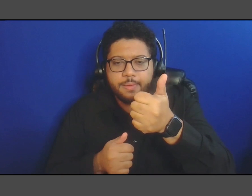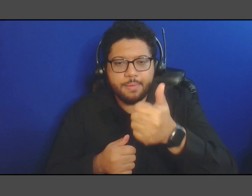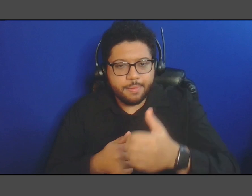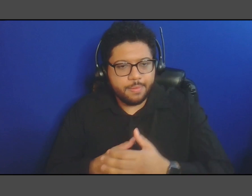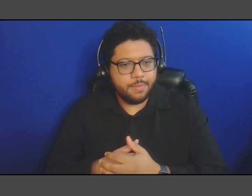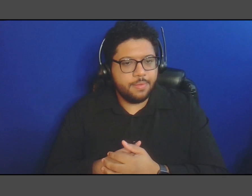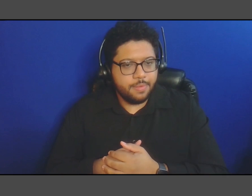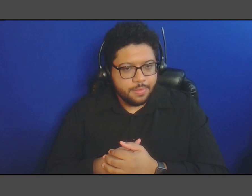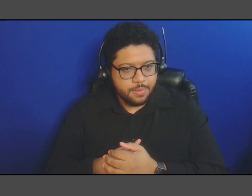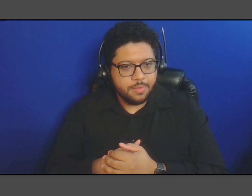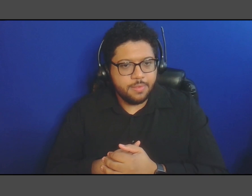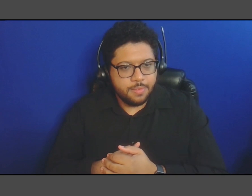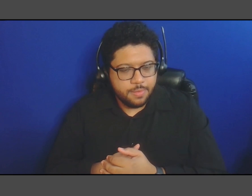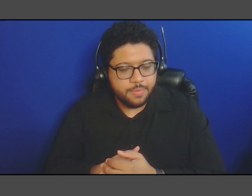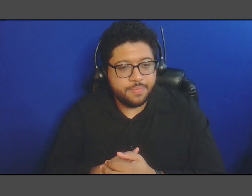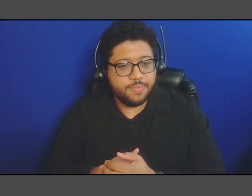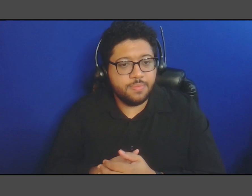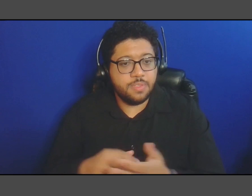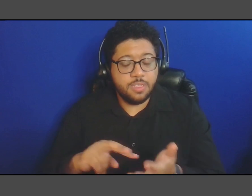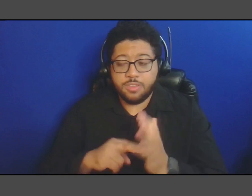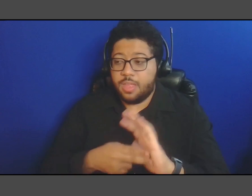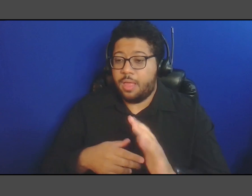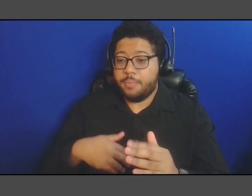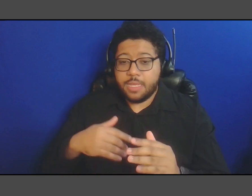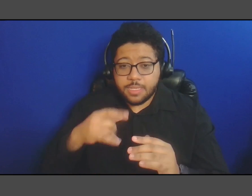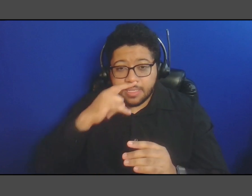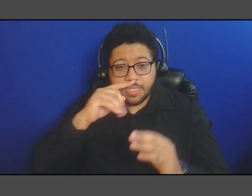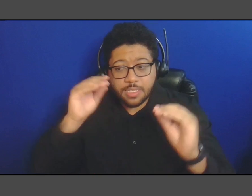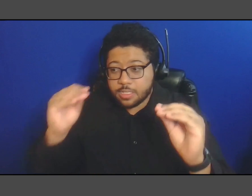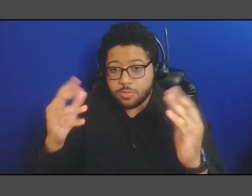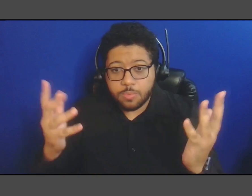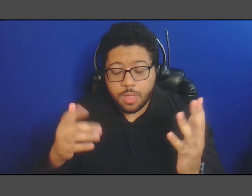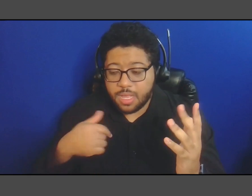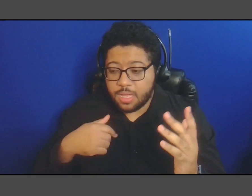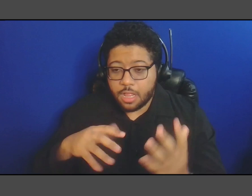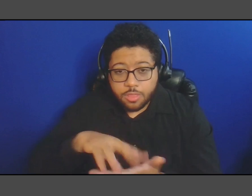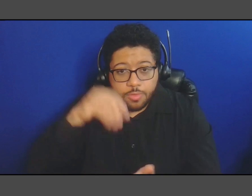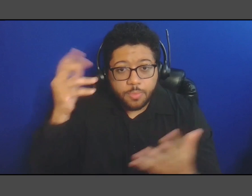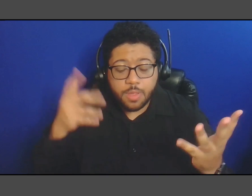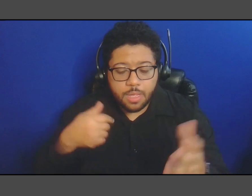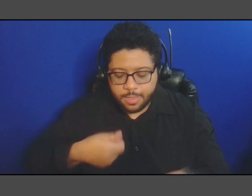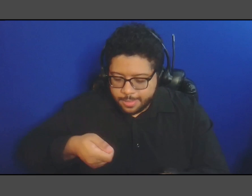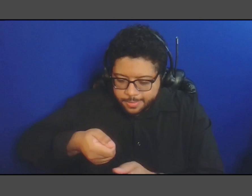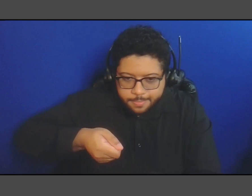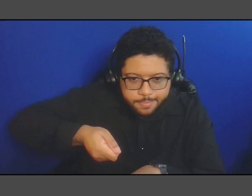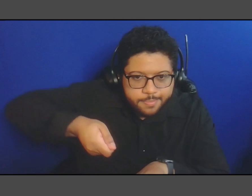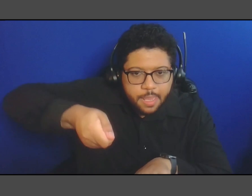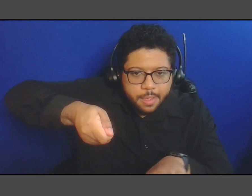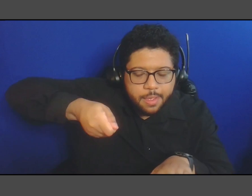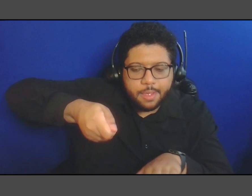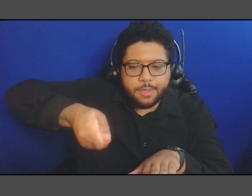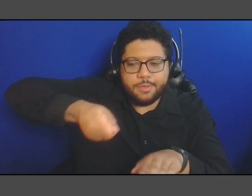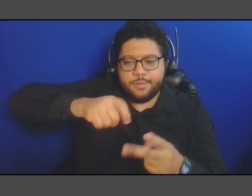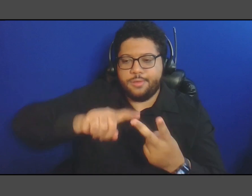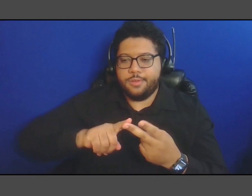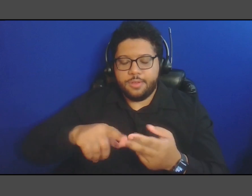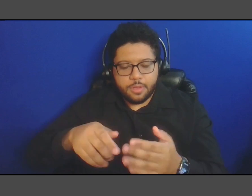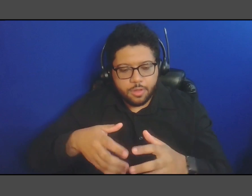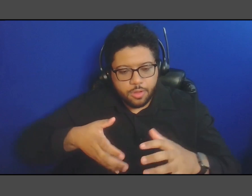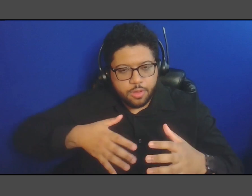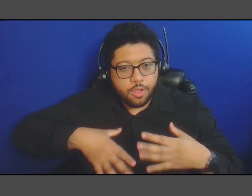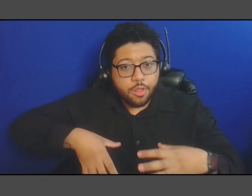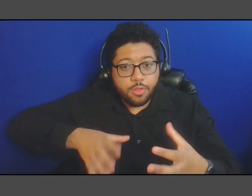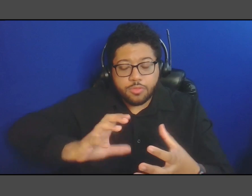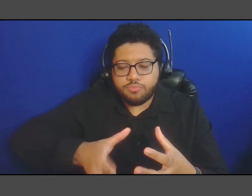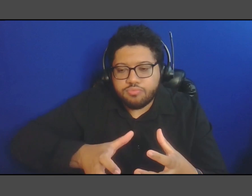to iron and to wash clothes and to clean the church and to repair